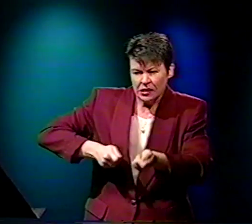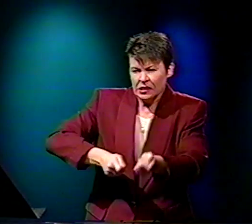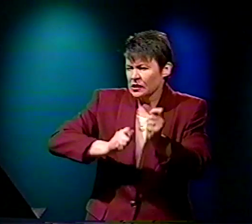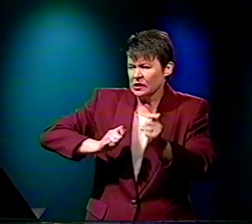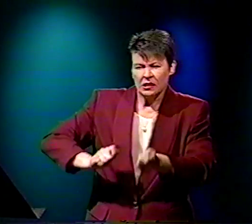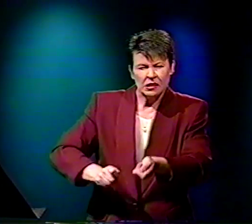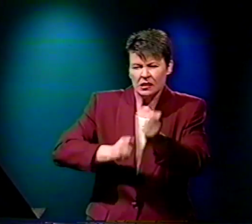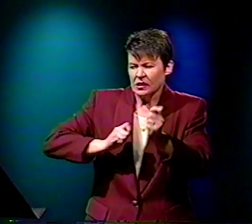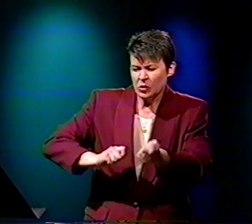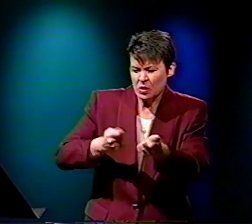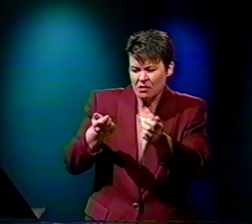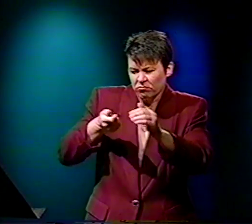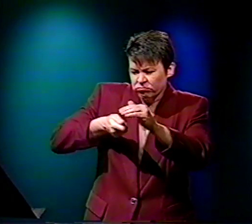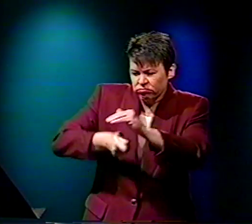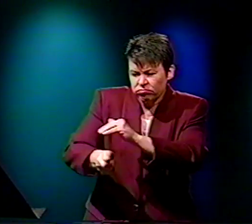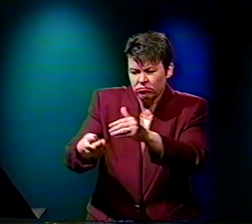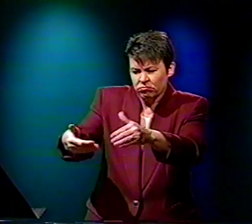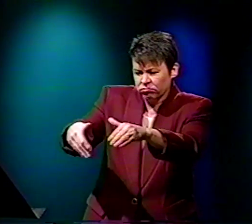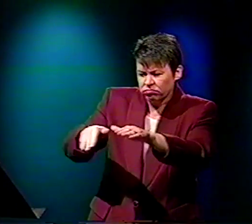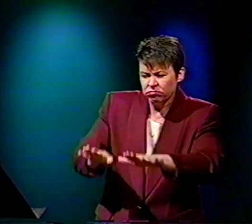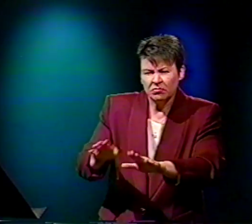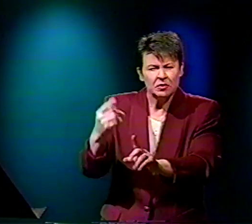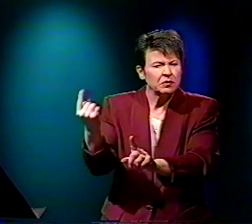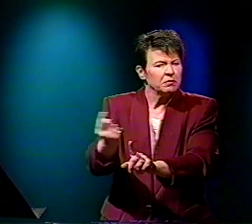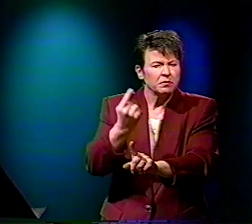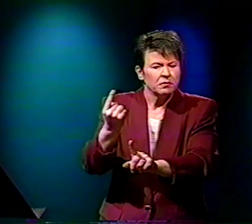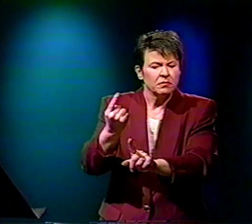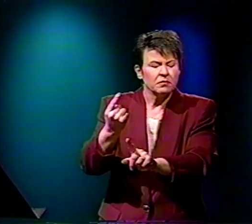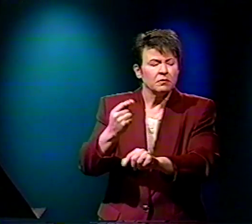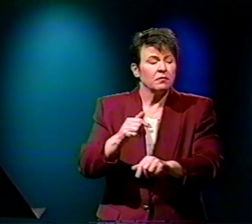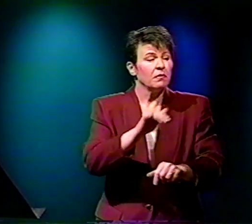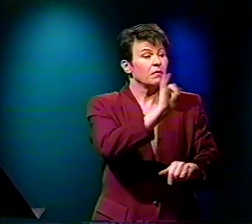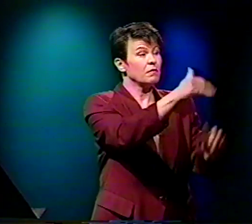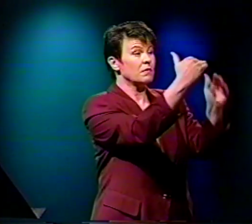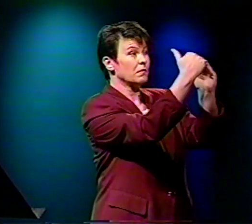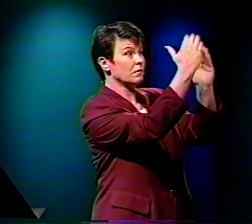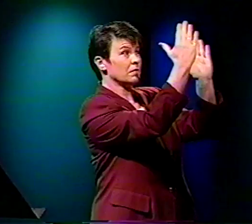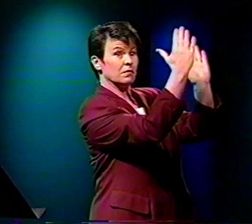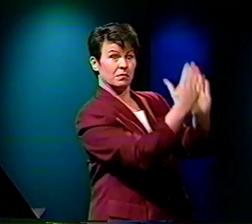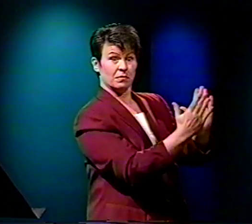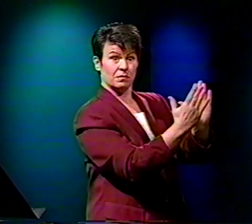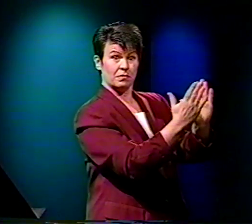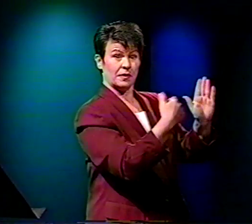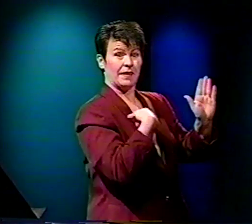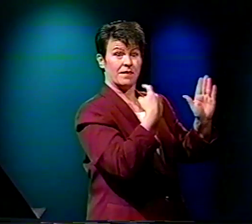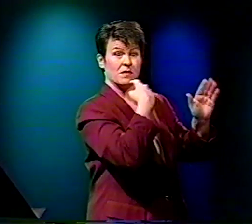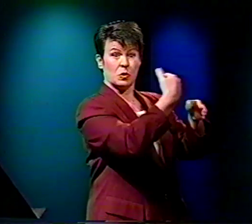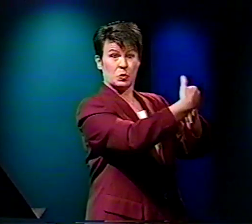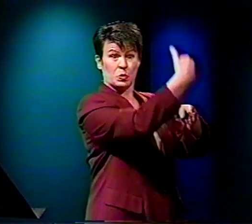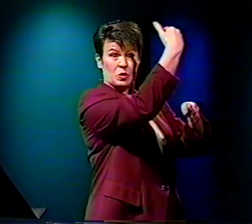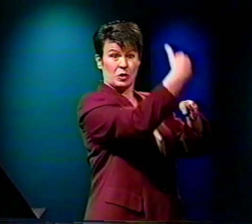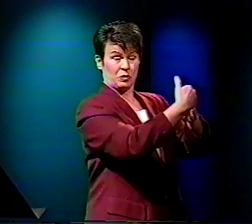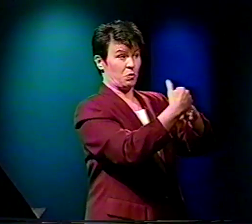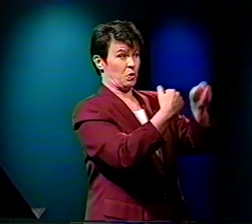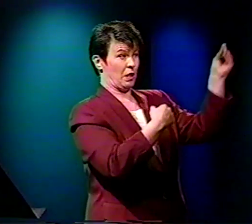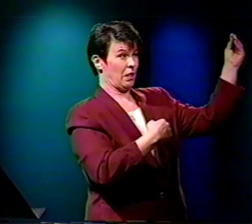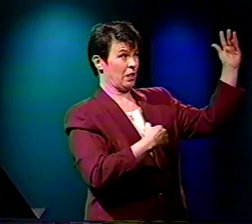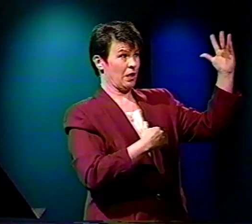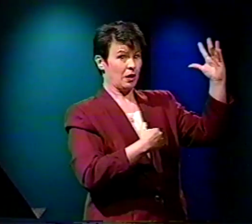are stealthily digging and digging a hole, and their intent is to bury something. Over in the house, in the